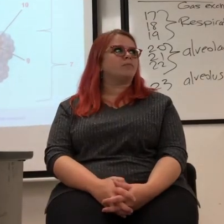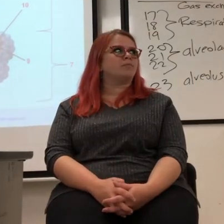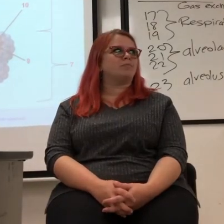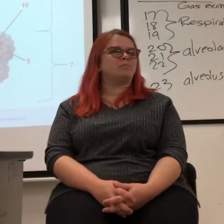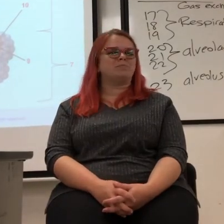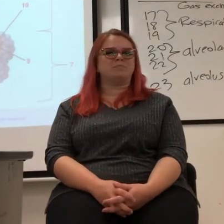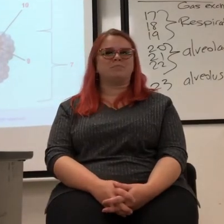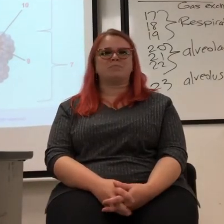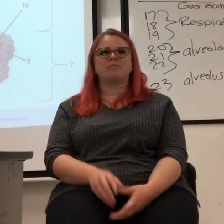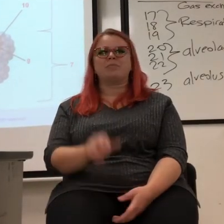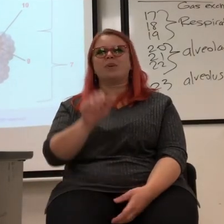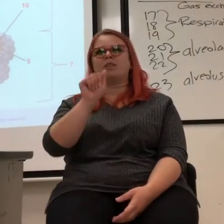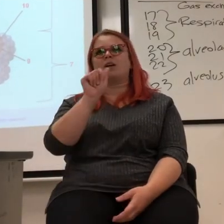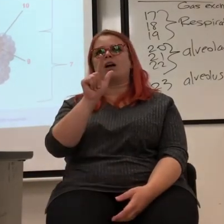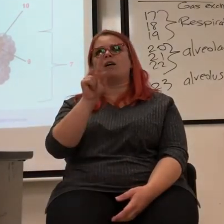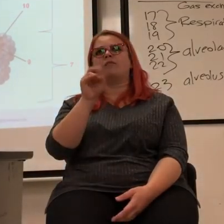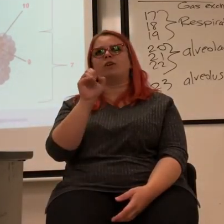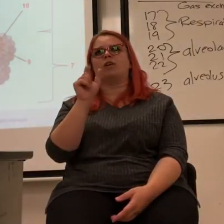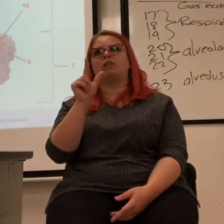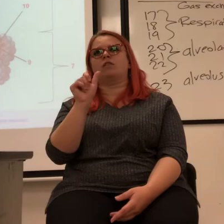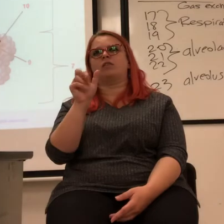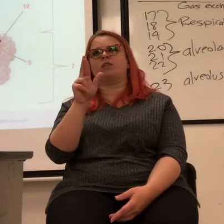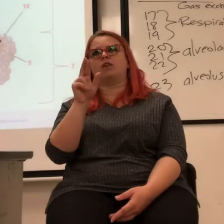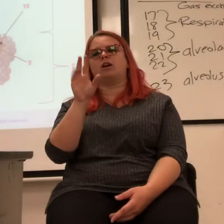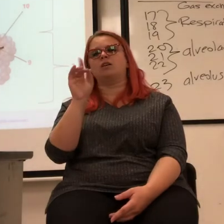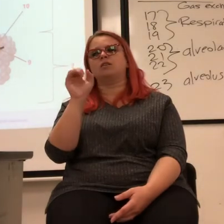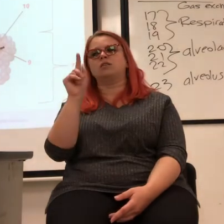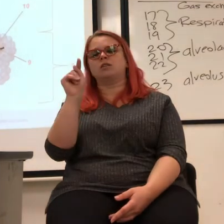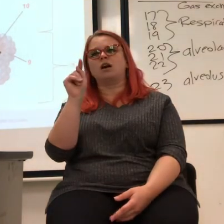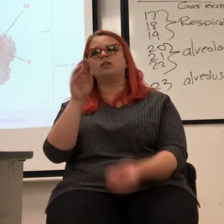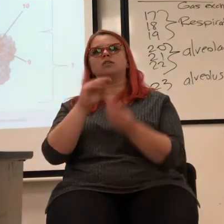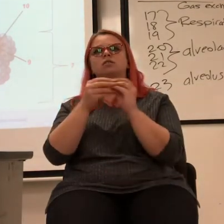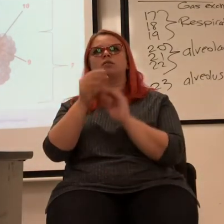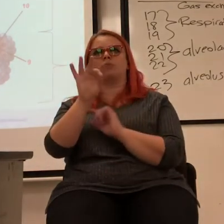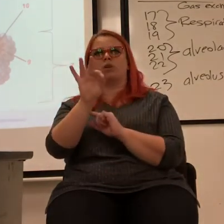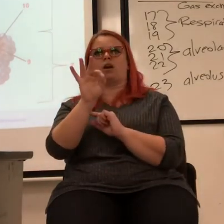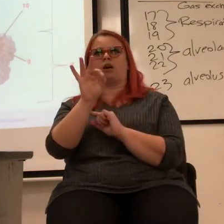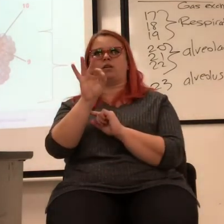An alveolar duct is shown here, number 9, and it leads into many